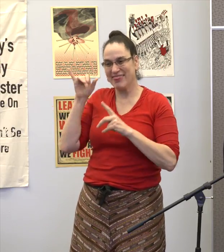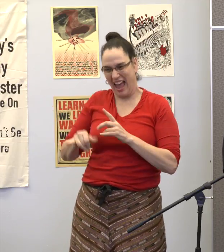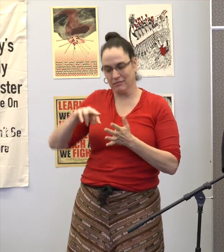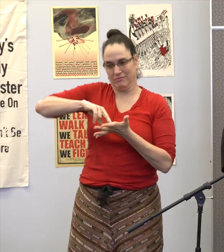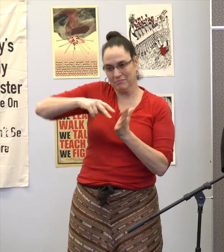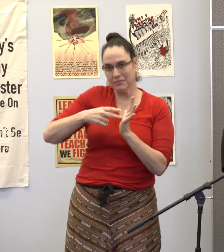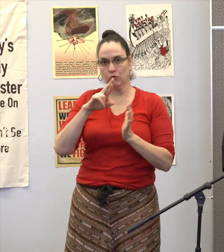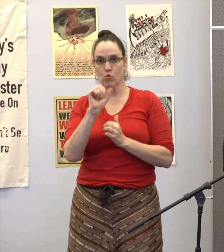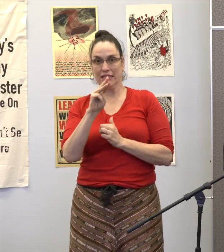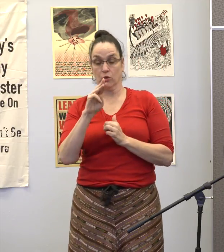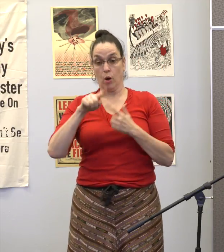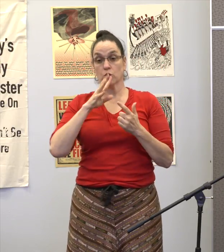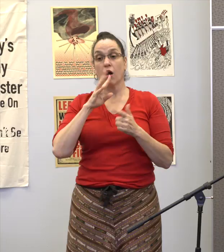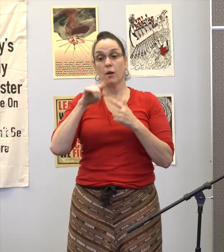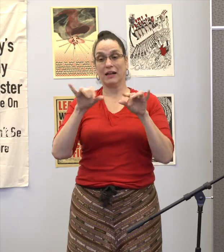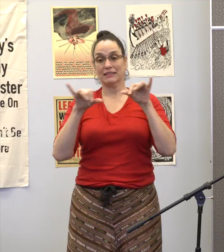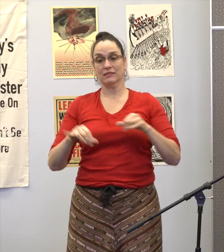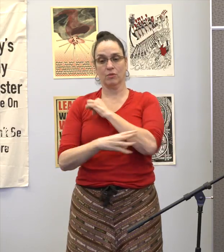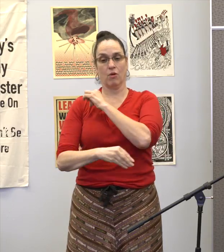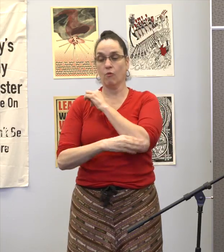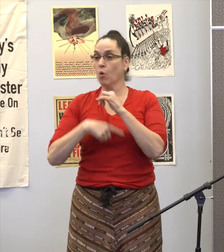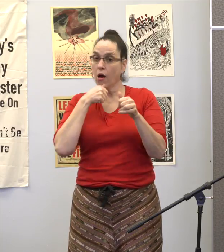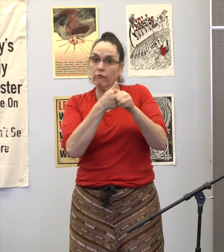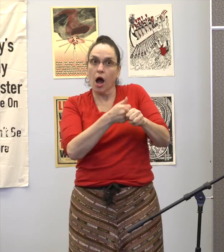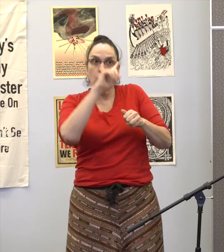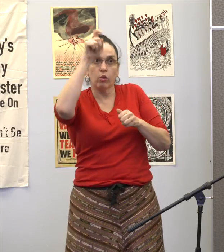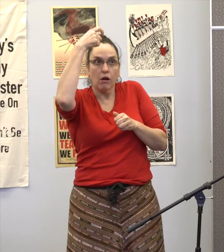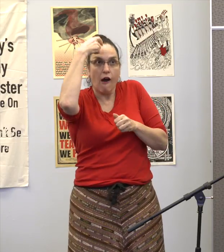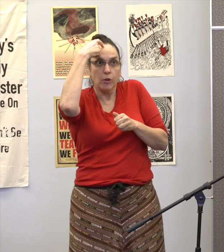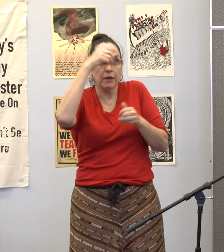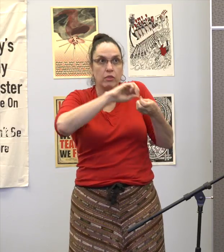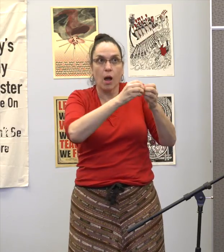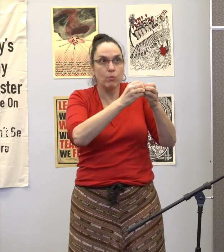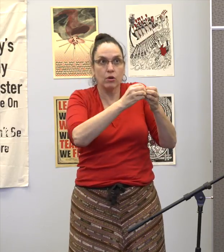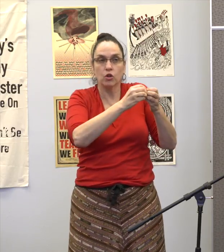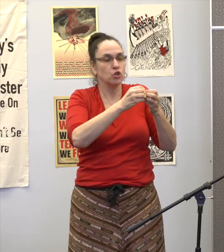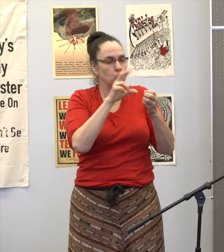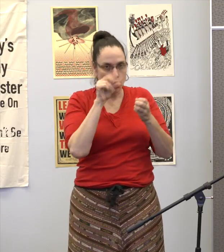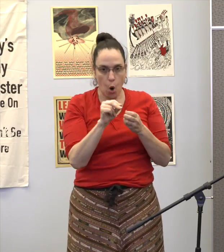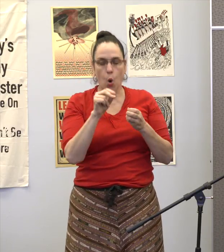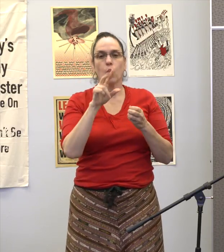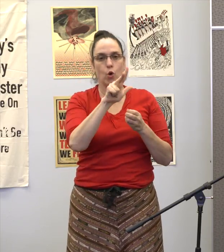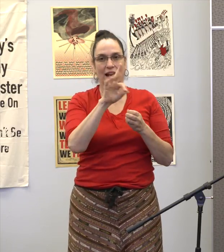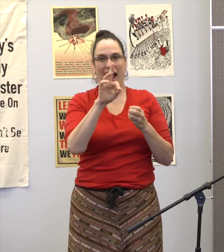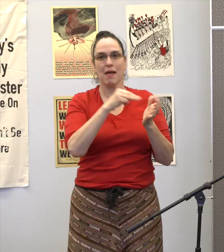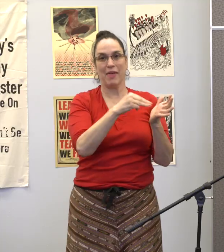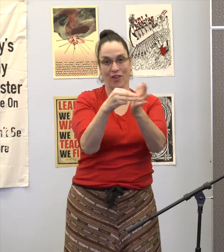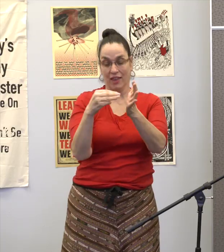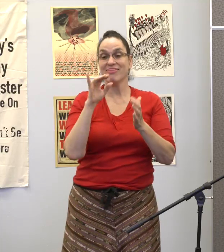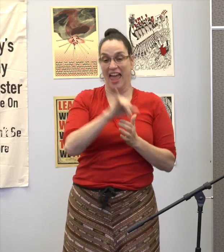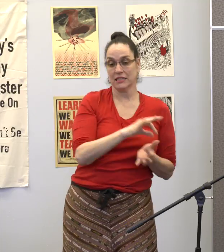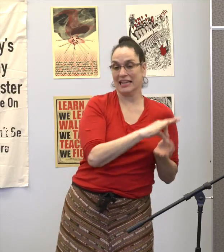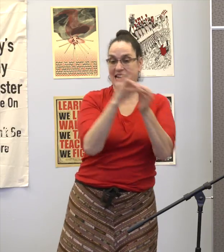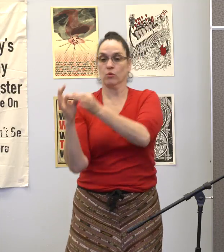are refusing to use the normal language of the government, 39 million. We are connecting that to the other 100